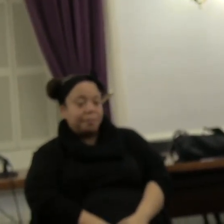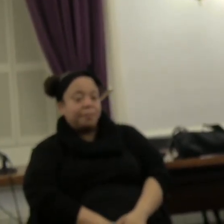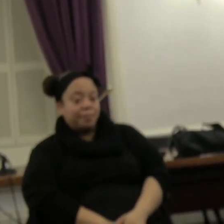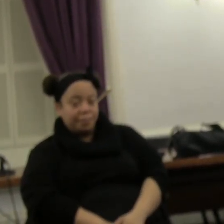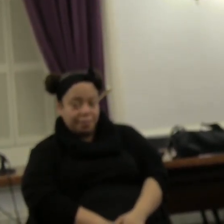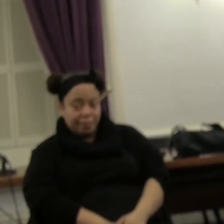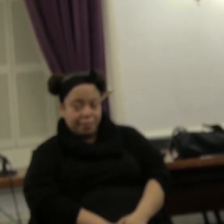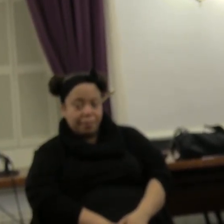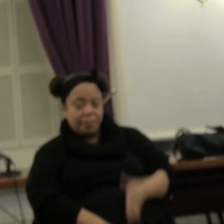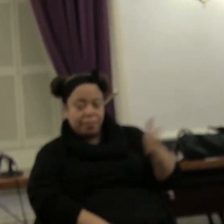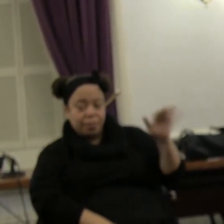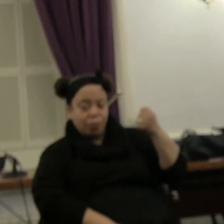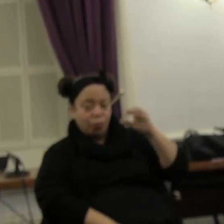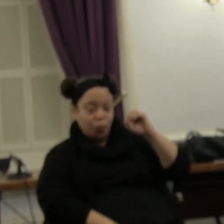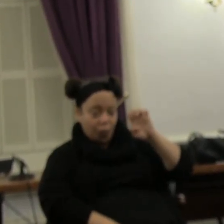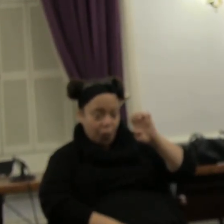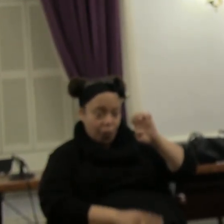Who